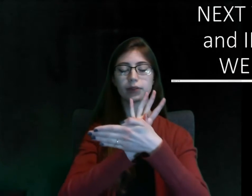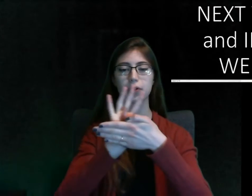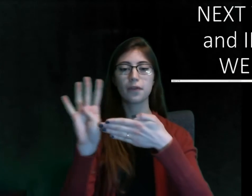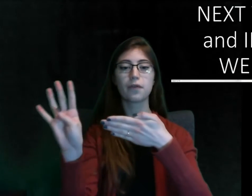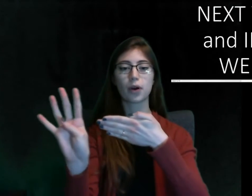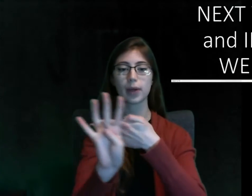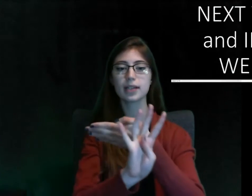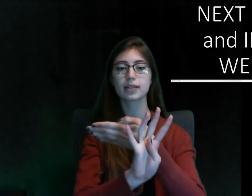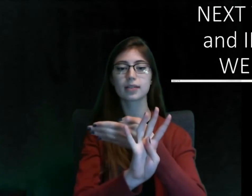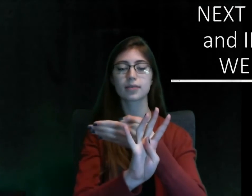4 weeks.